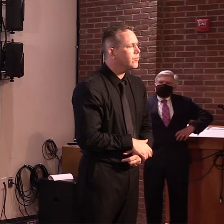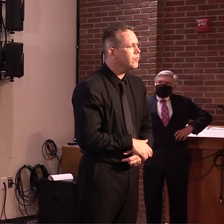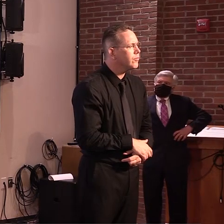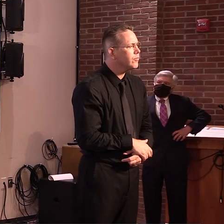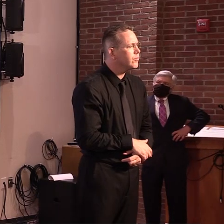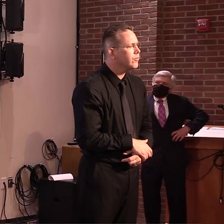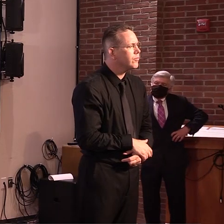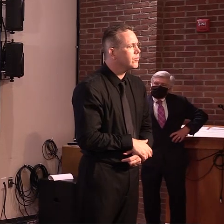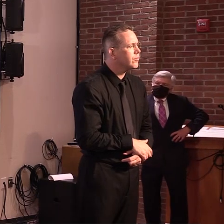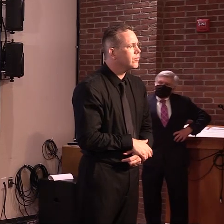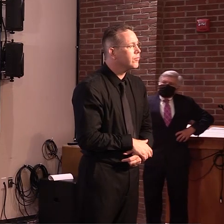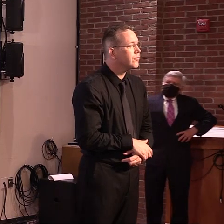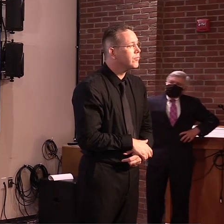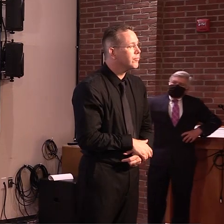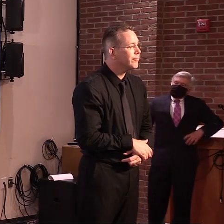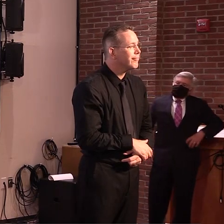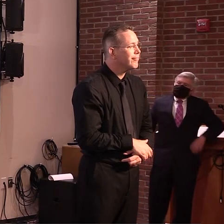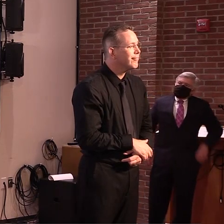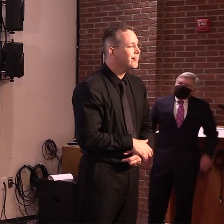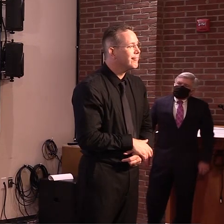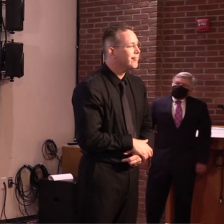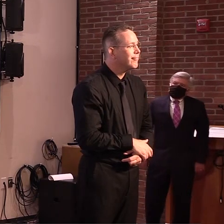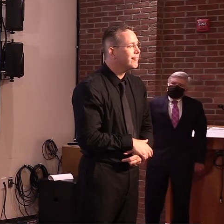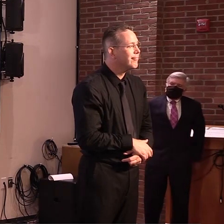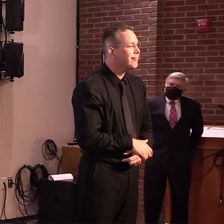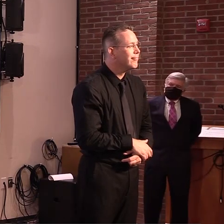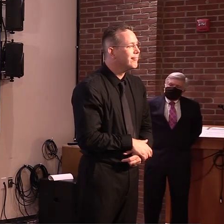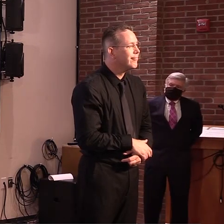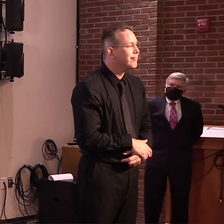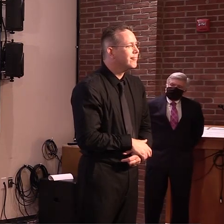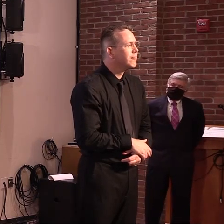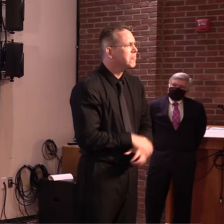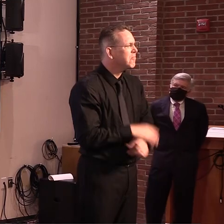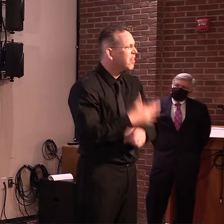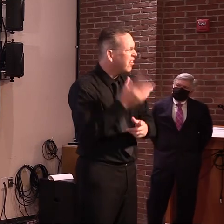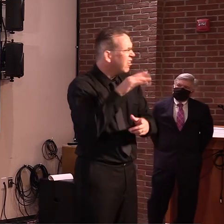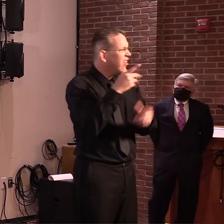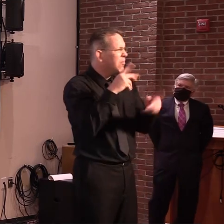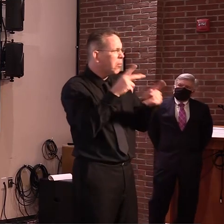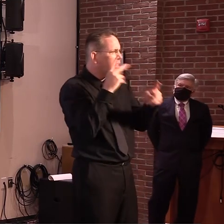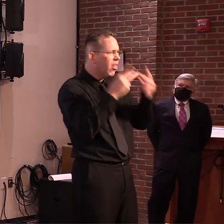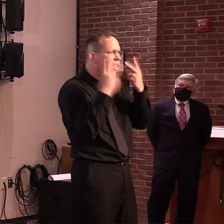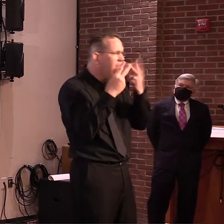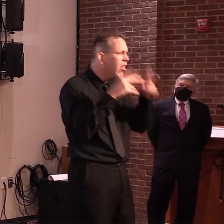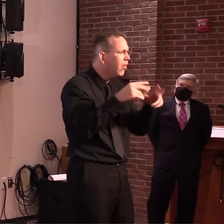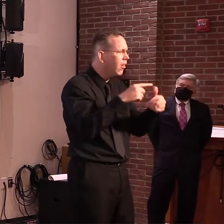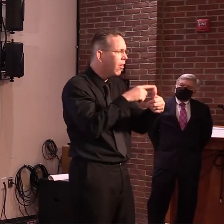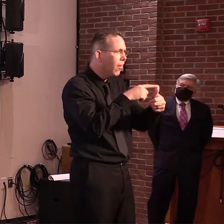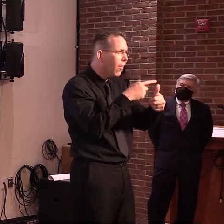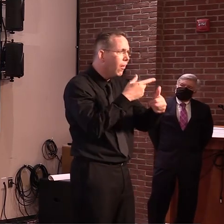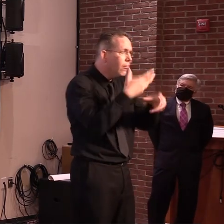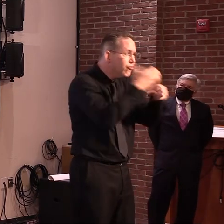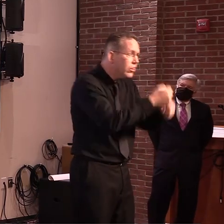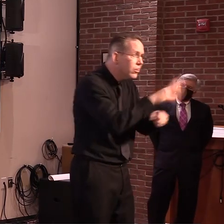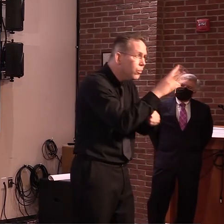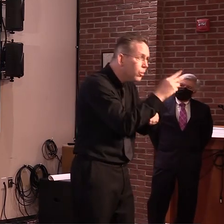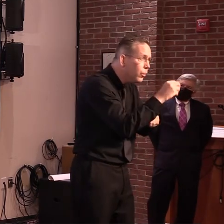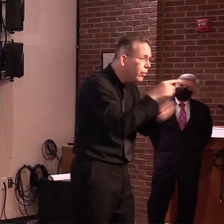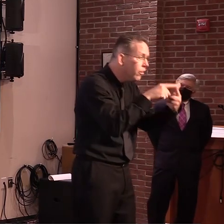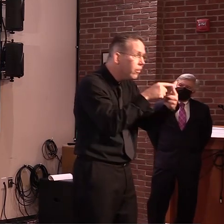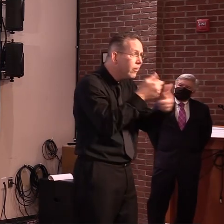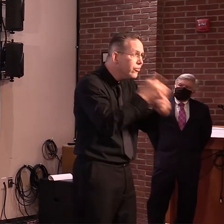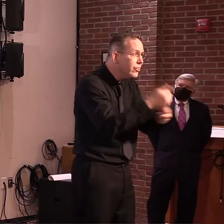talking. Right. And I would actually encourage the person on the street to